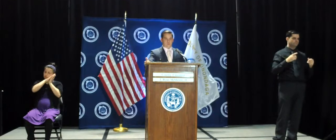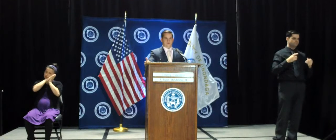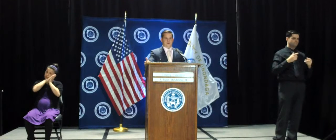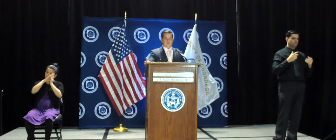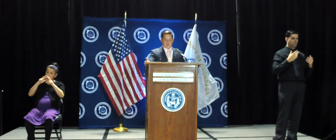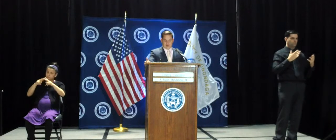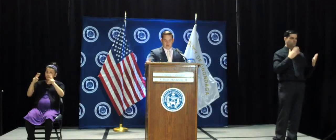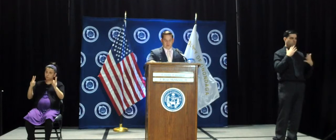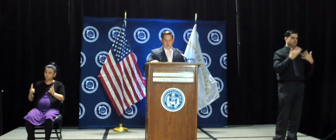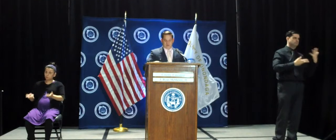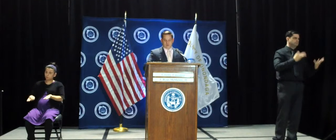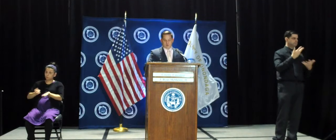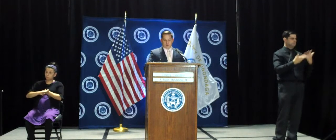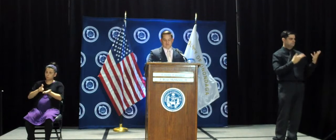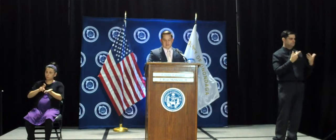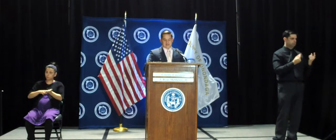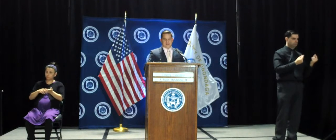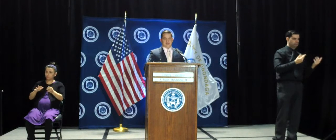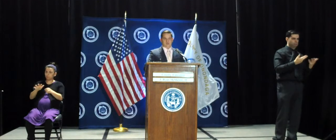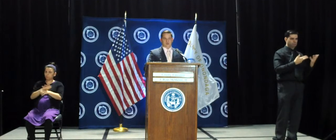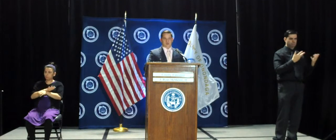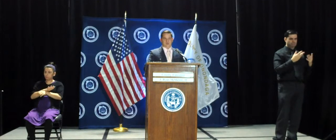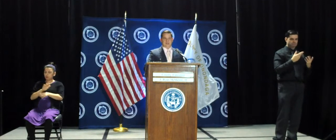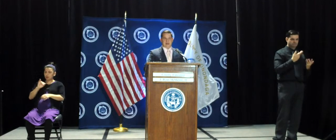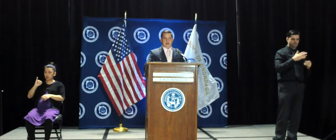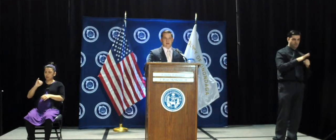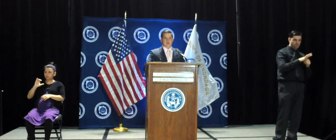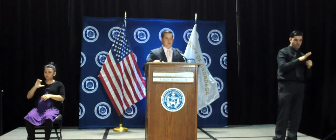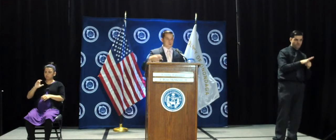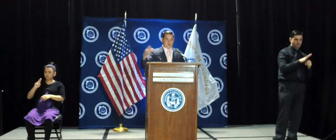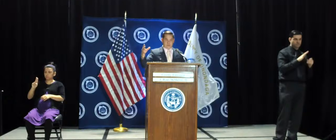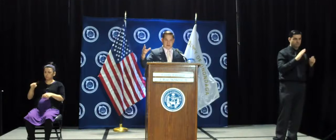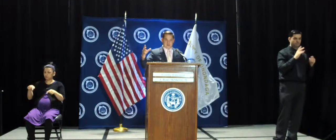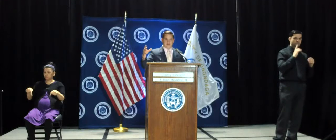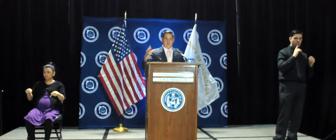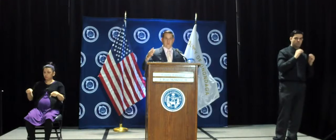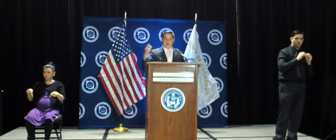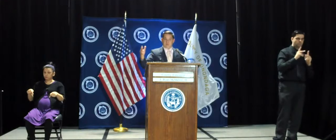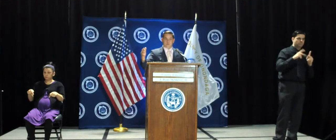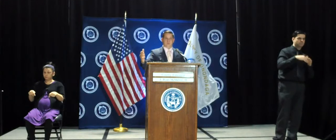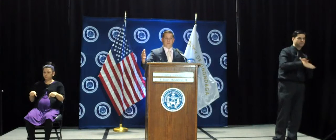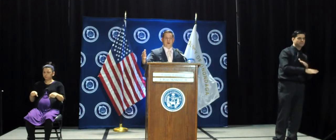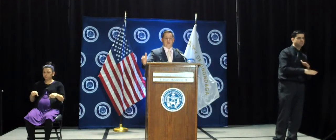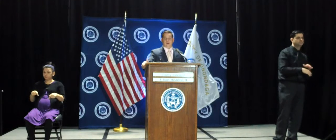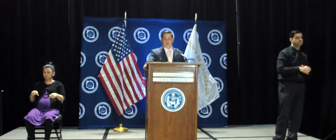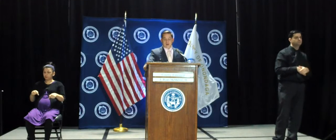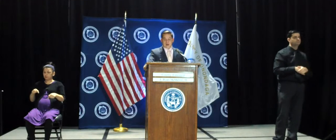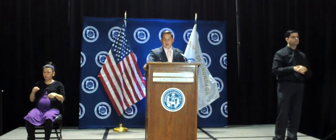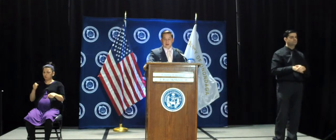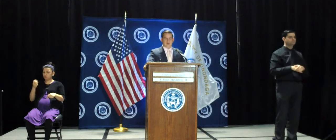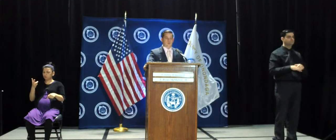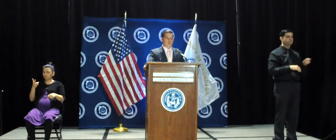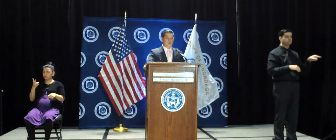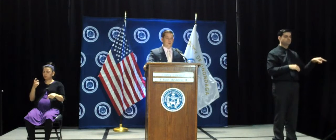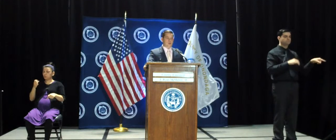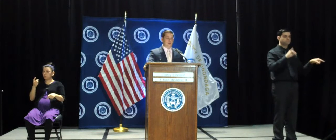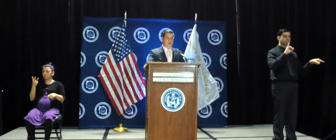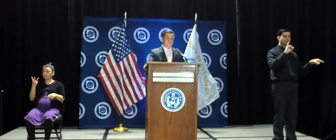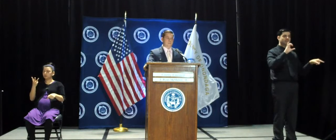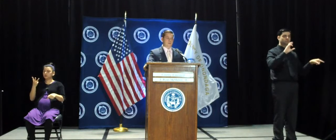what they're beefing up for now. Even though we only have 10 in the ICU today, there's still capacity there, but we got to be prepared. And